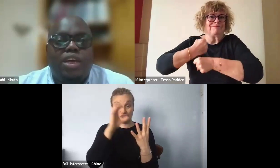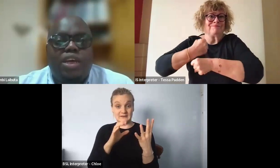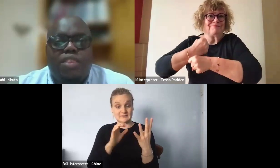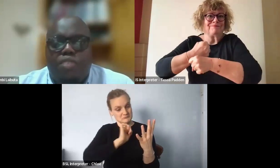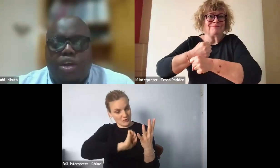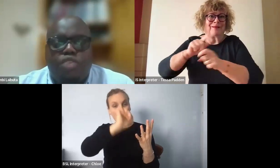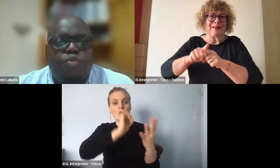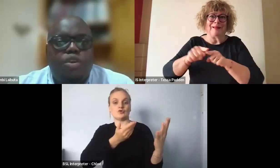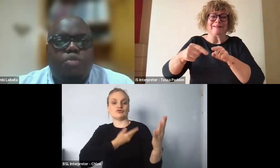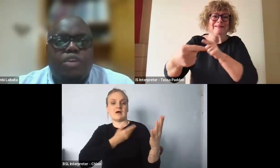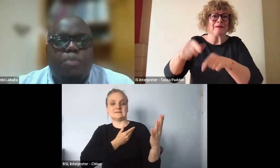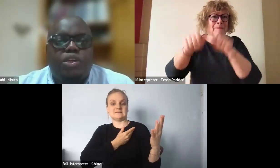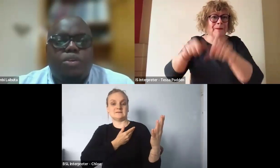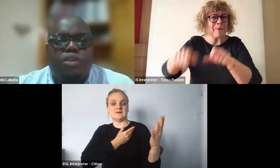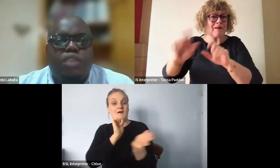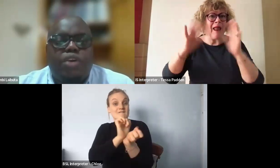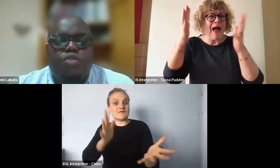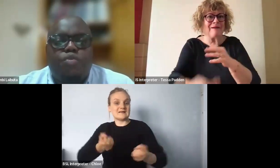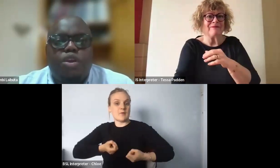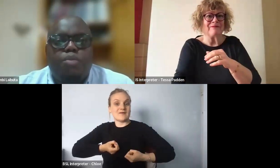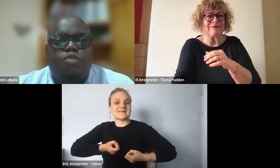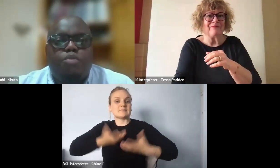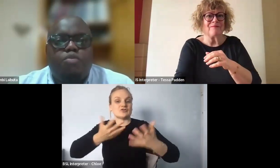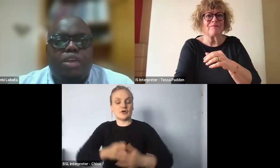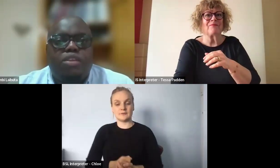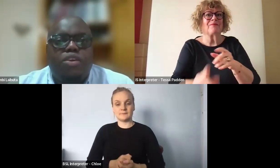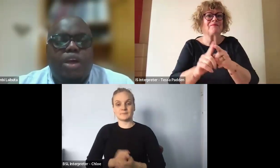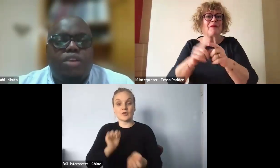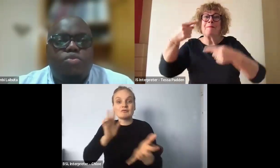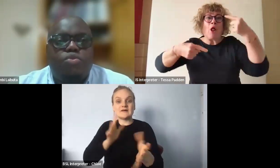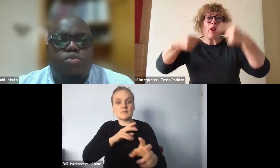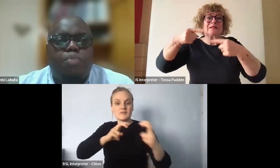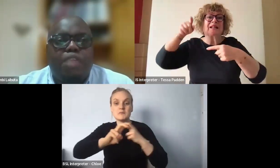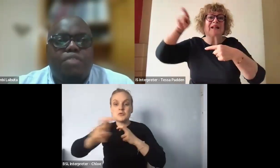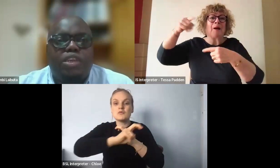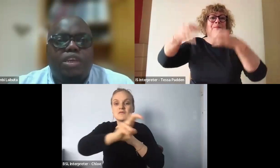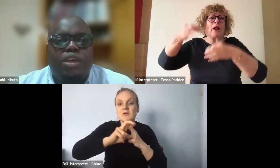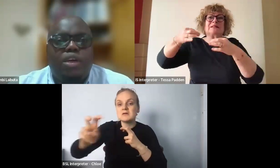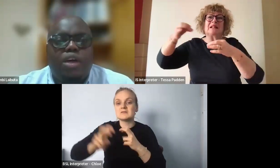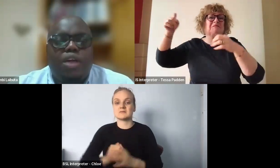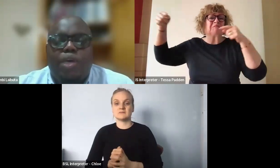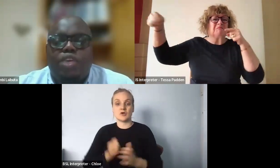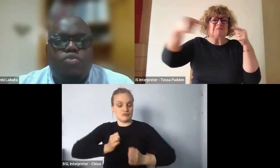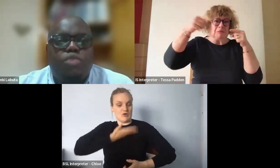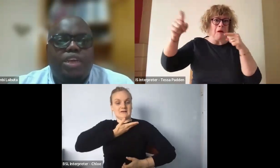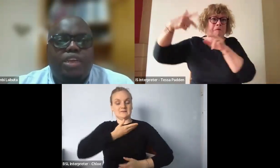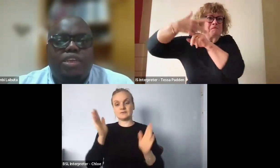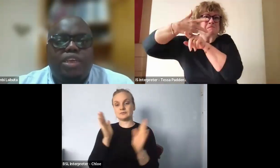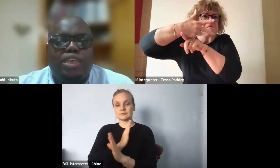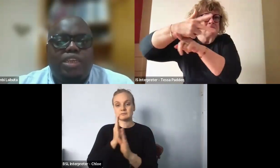rights. They have the right to freedom of expression, they have a right to freedom of movement, the right to privacy, the right